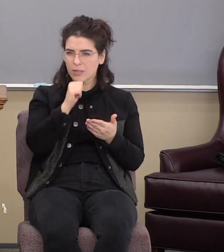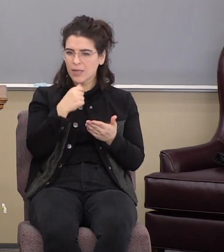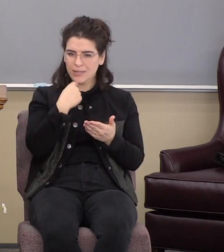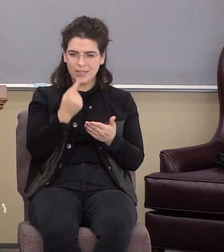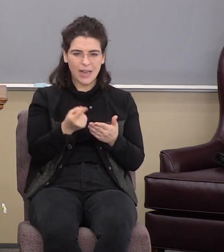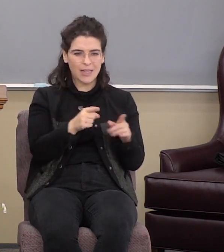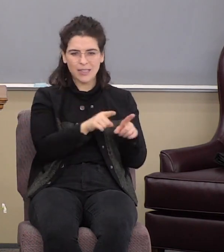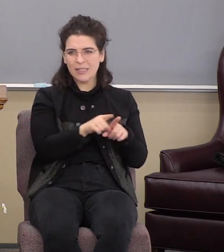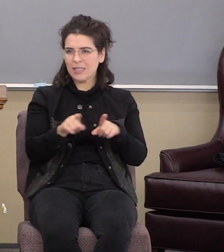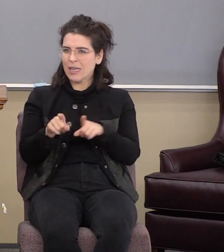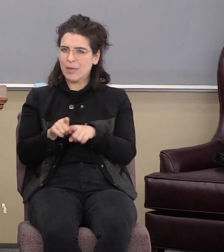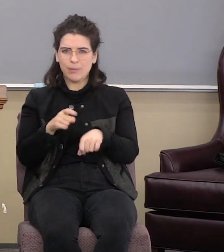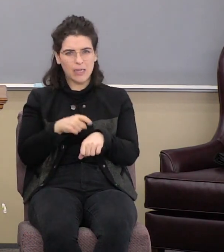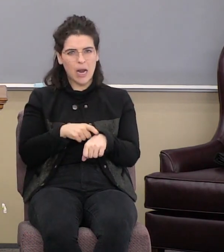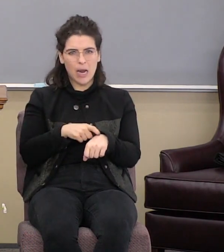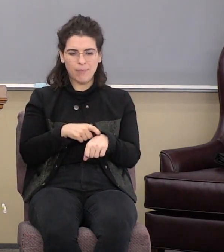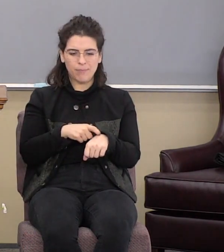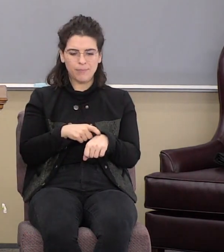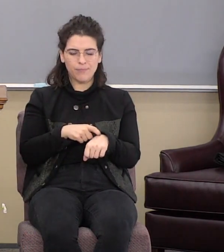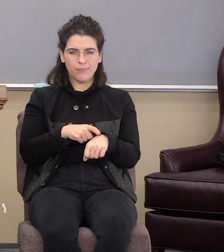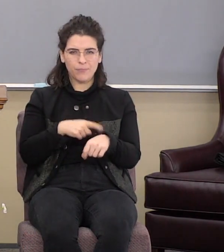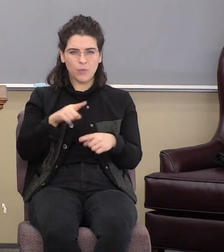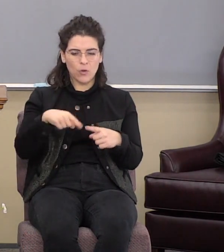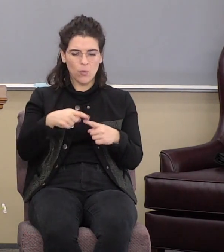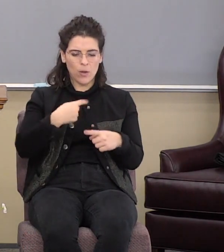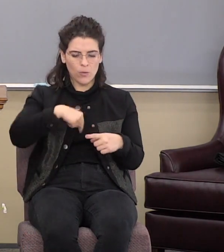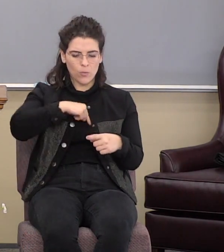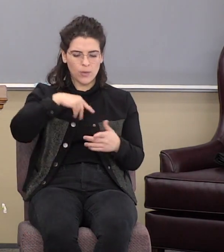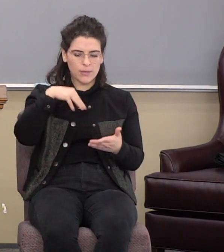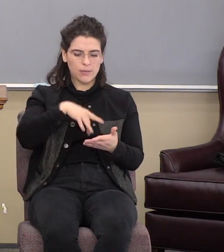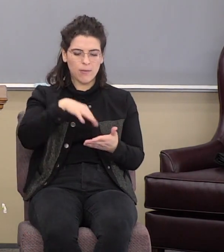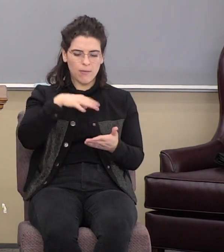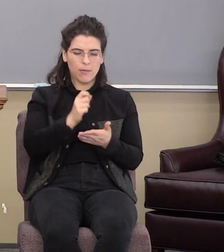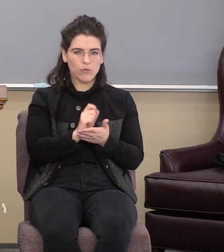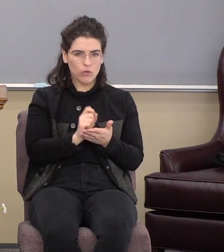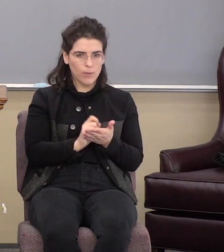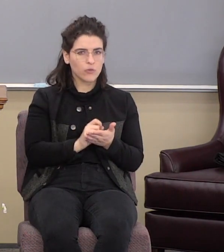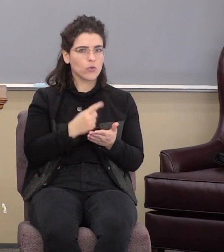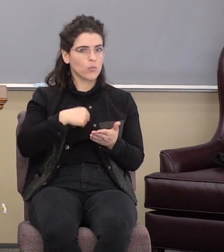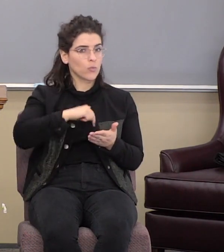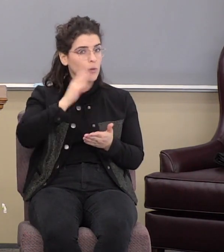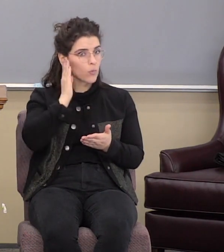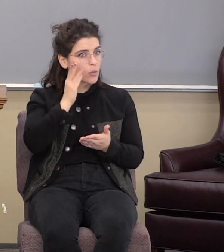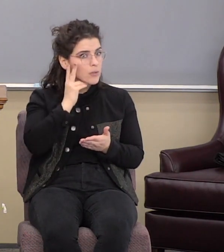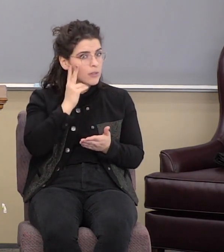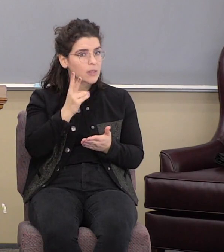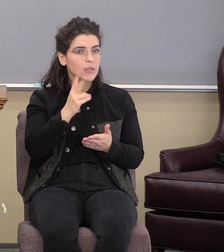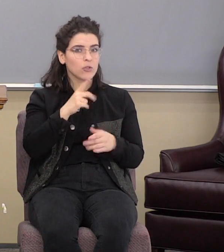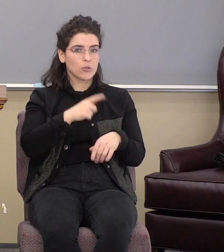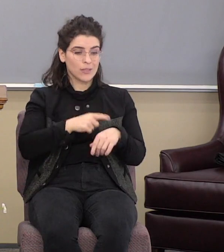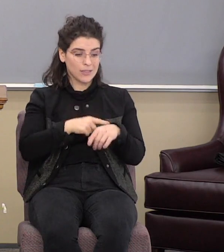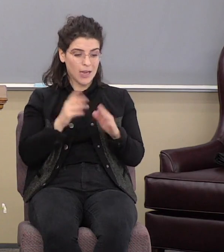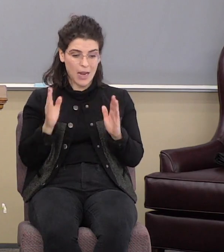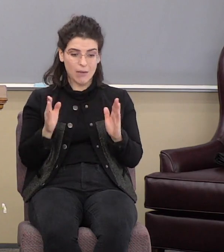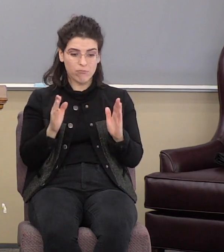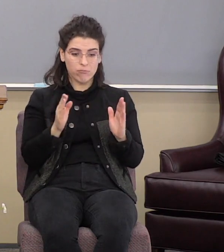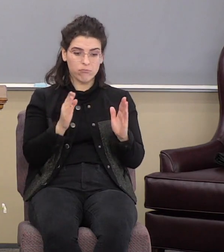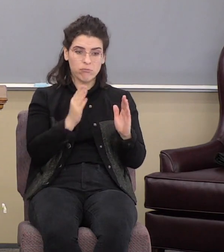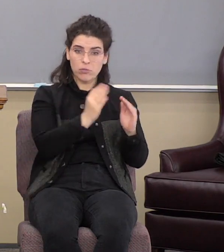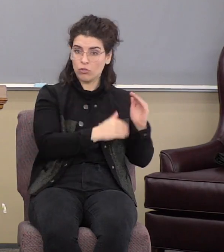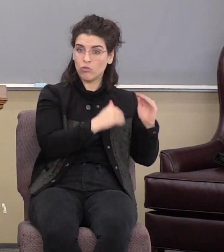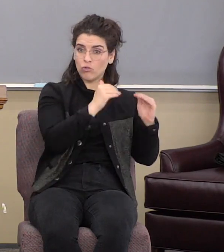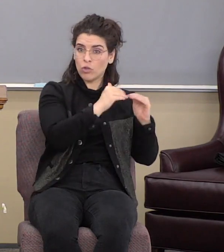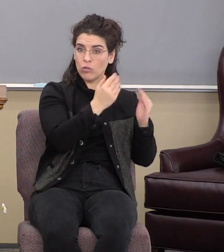same time. When we study the scriptures, lo and behold, you know what we're going to discover? Man, there's a period of time between the